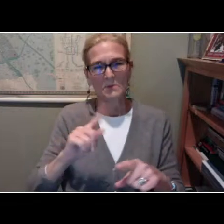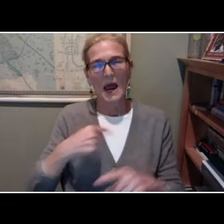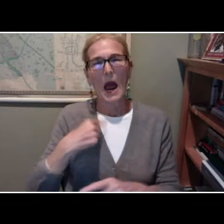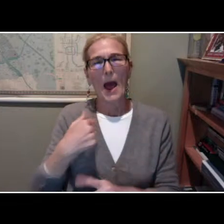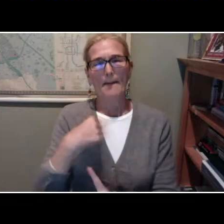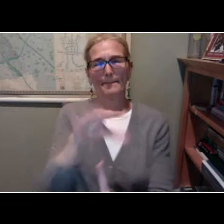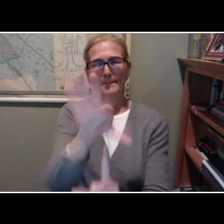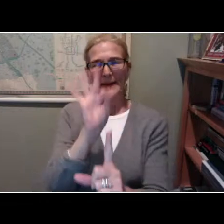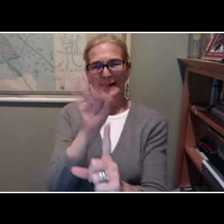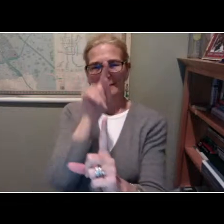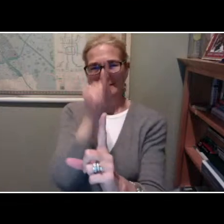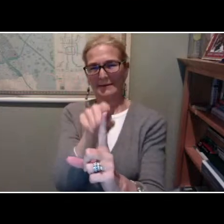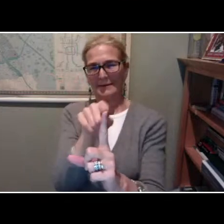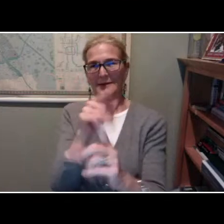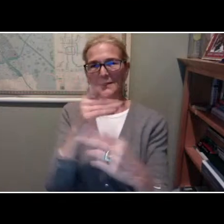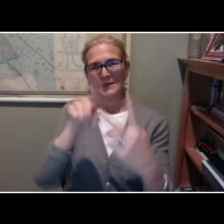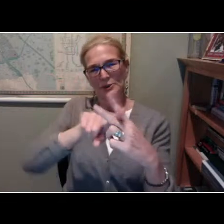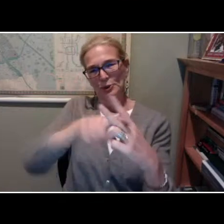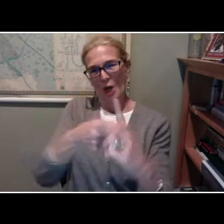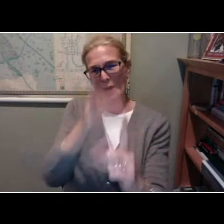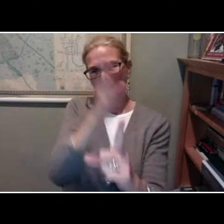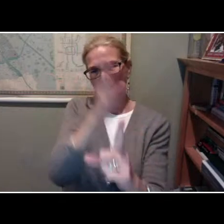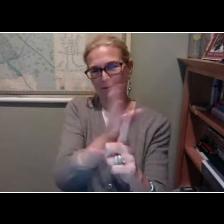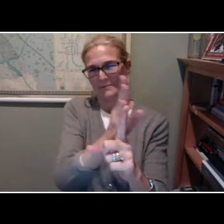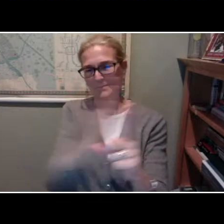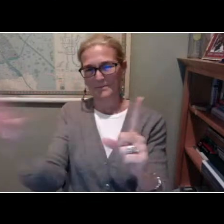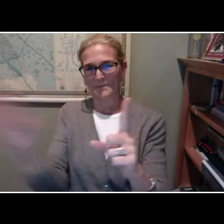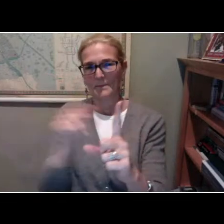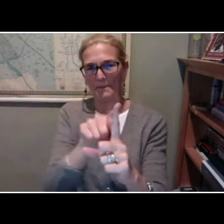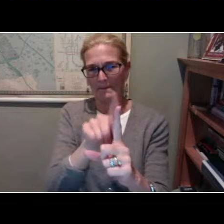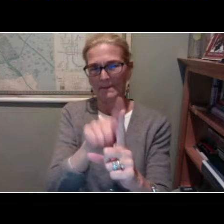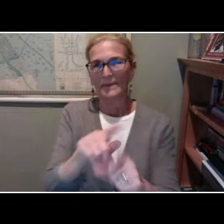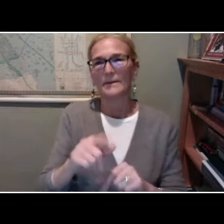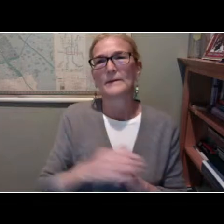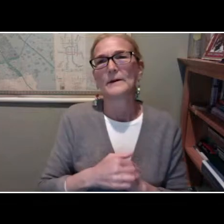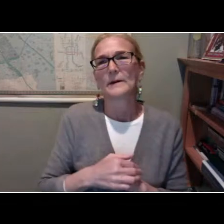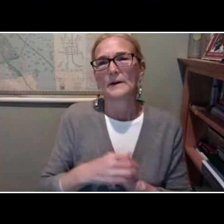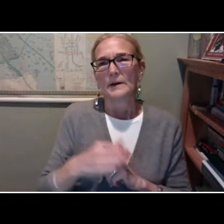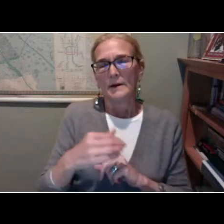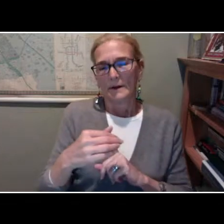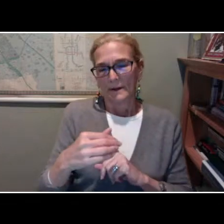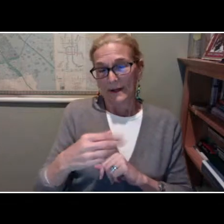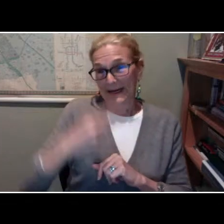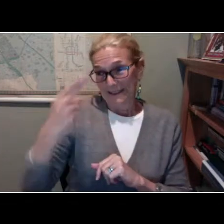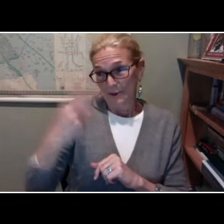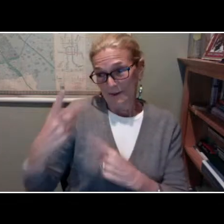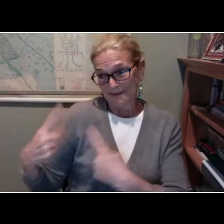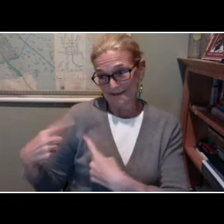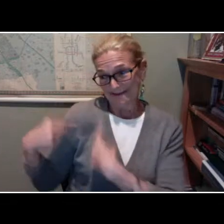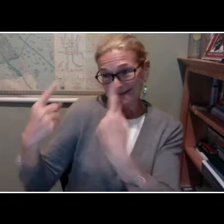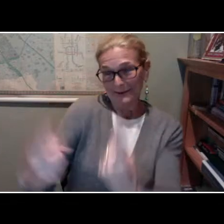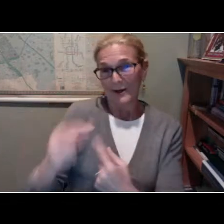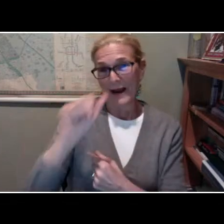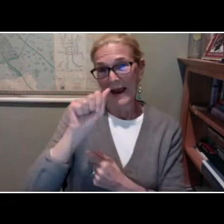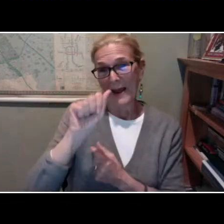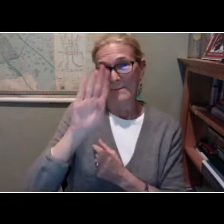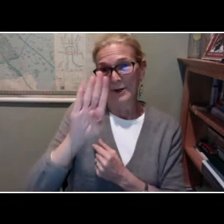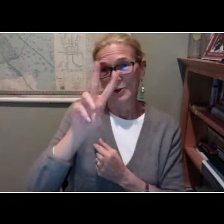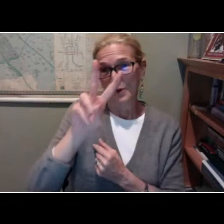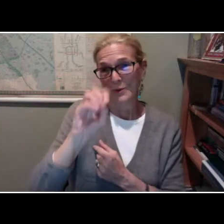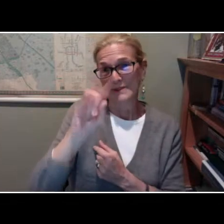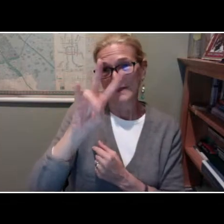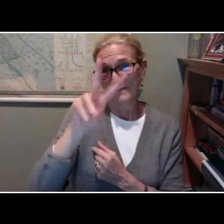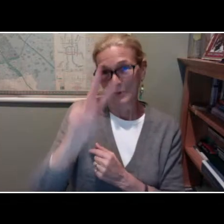Some of you may be aware, maybe some of this might be some new for some of you. So I am choosing to start my